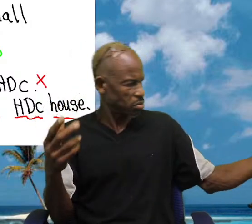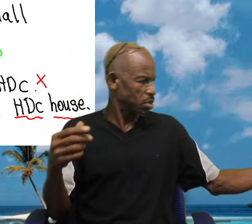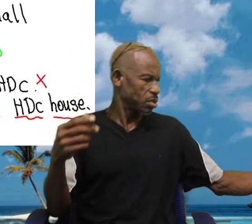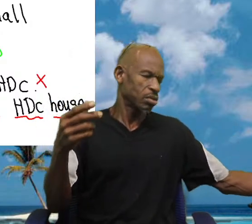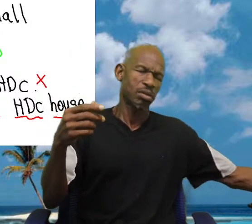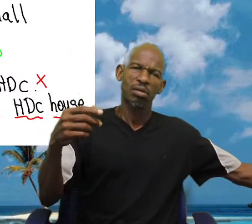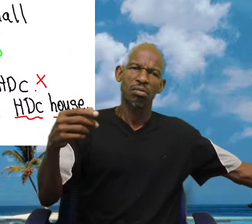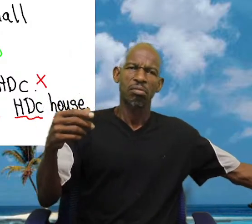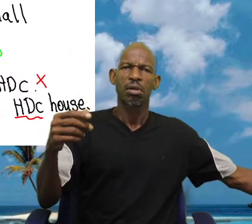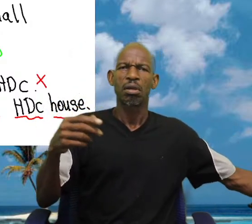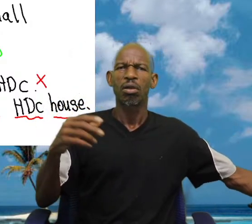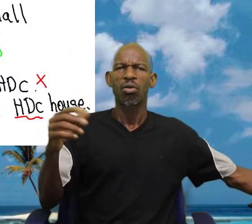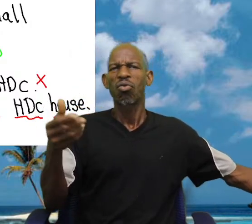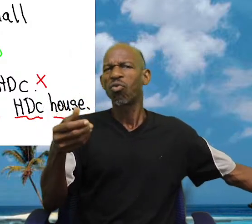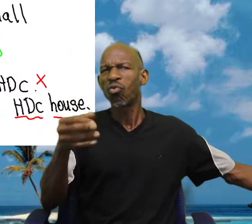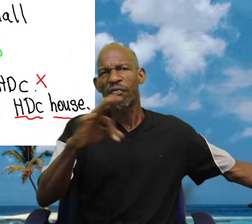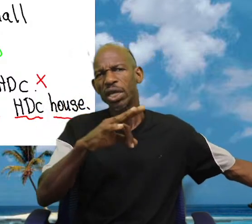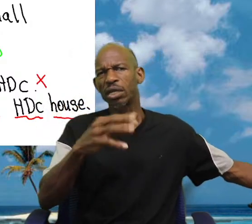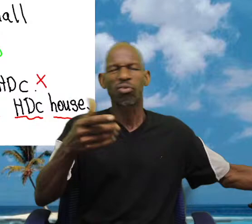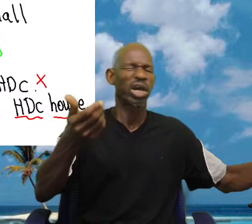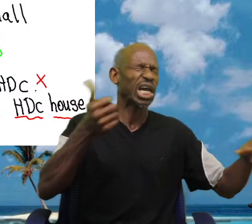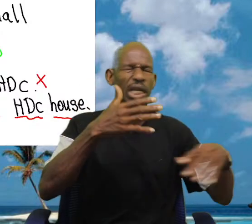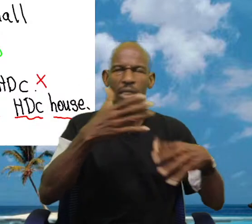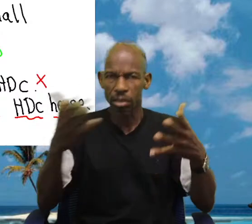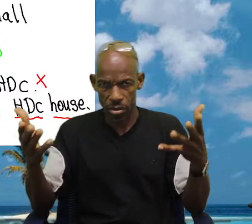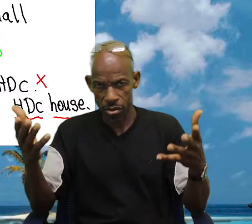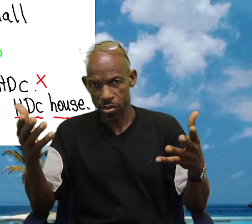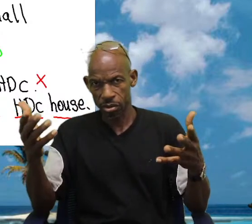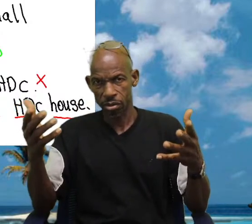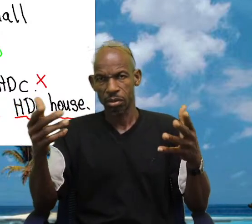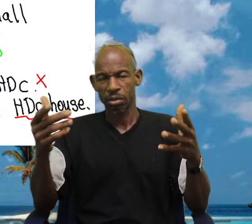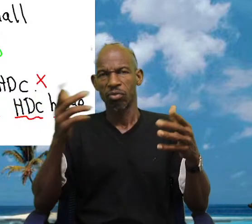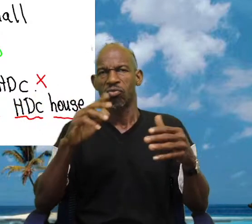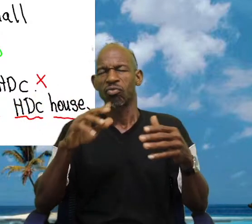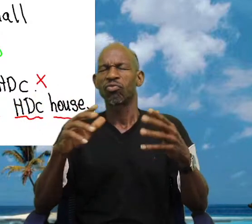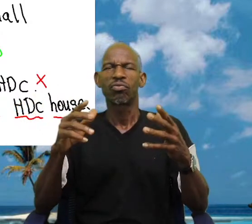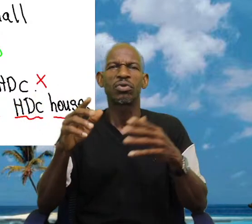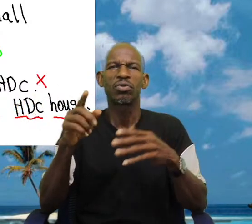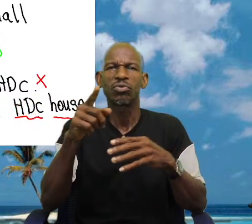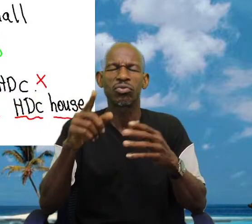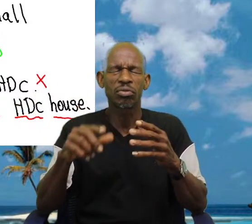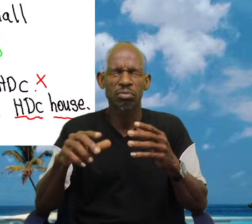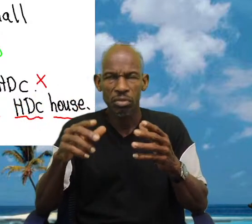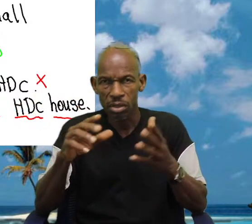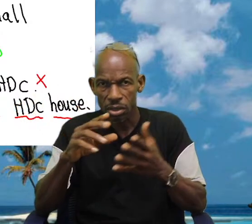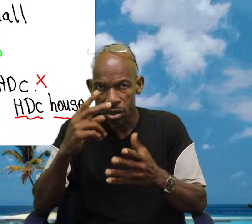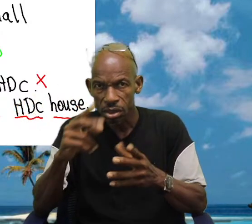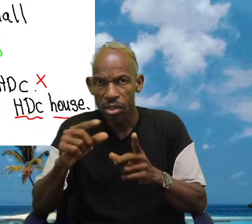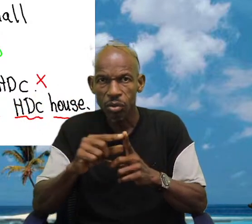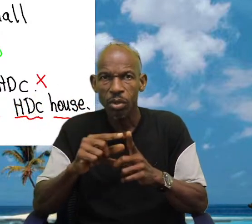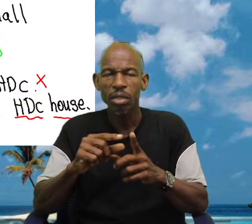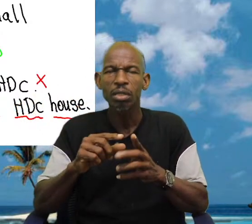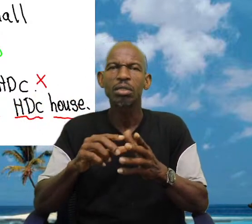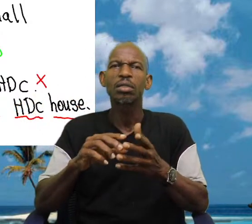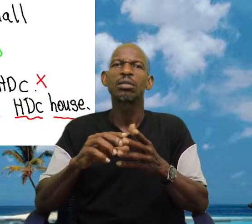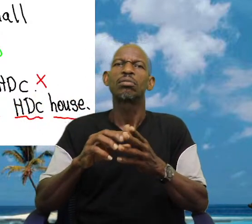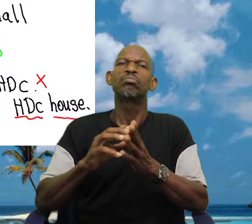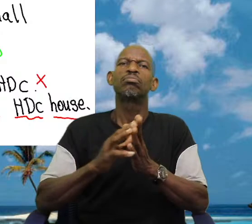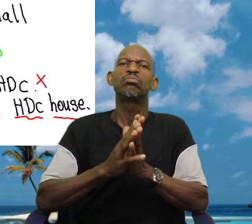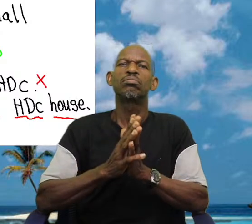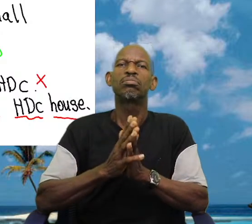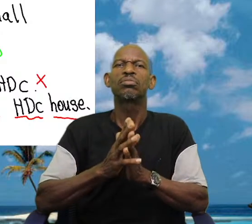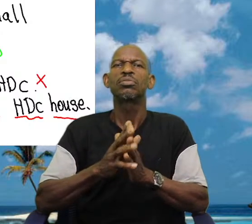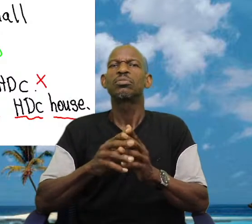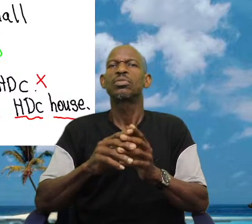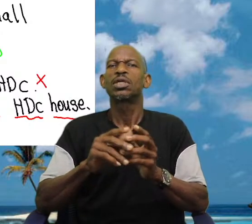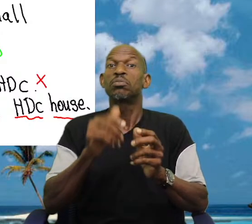related to health that you need to do in order to protect yourself. Pull out the word. All right, but be